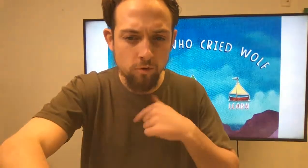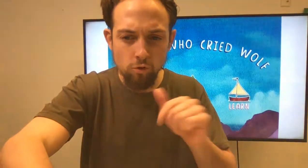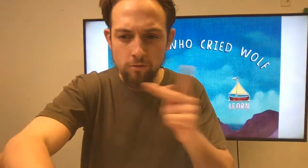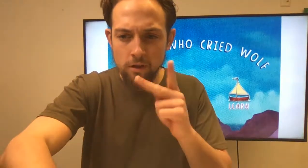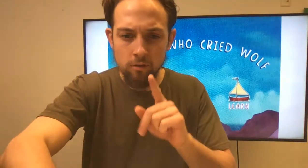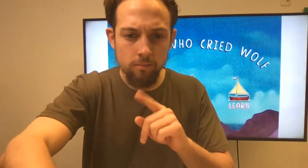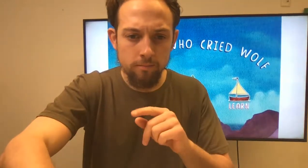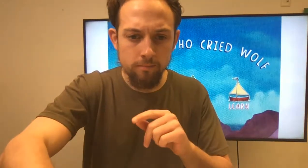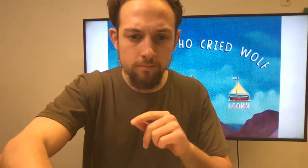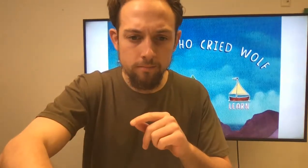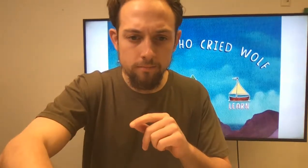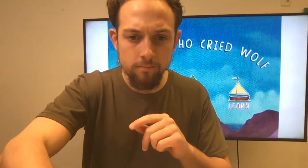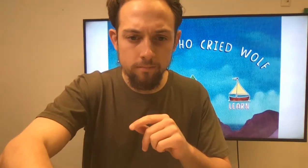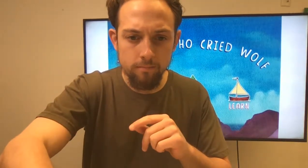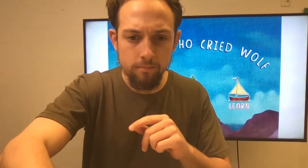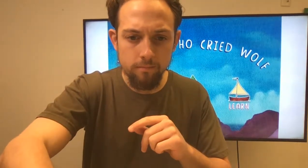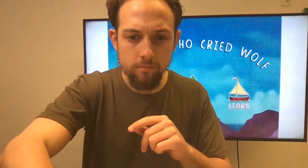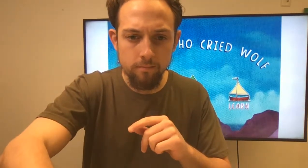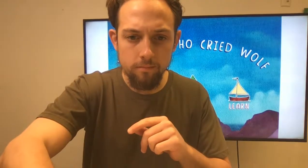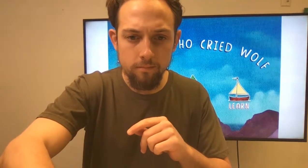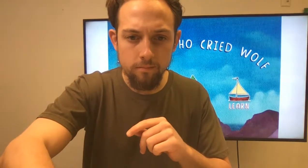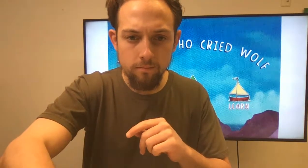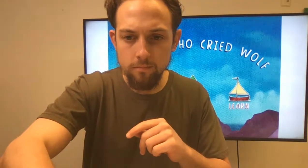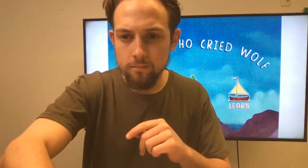You should be able to make comments.